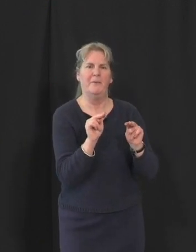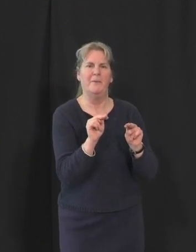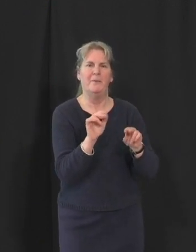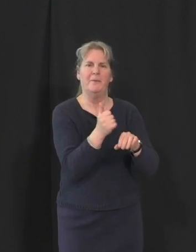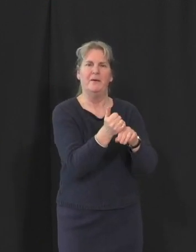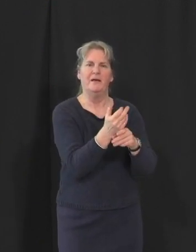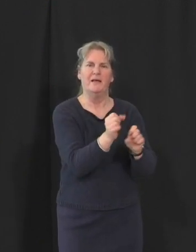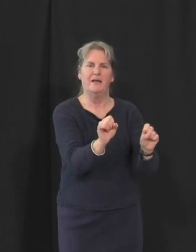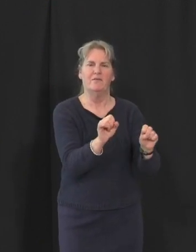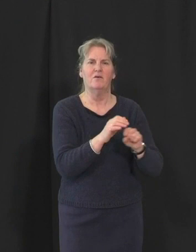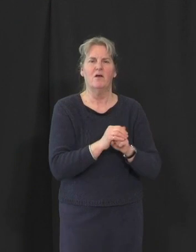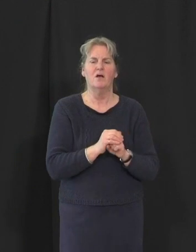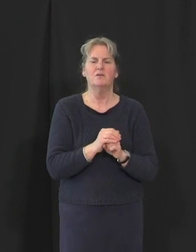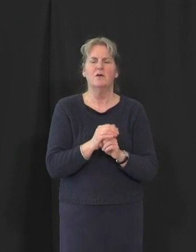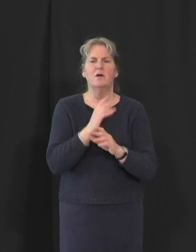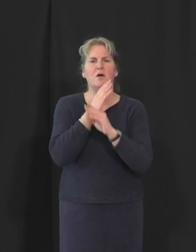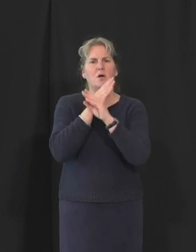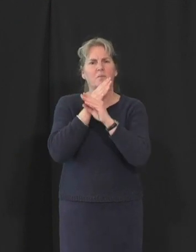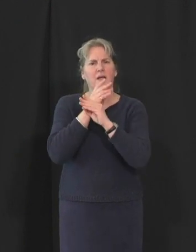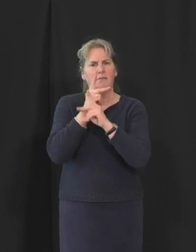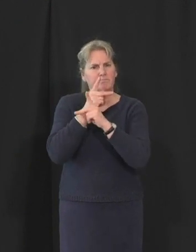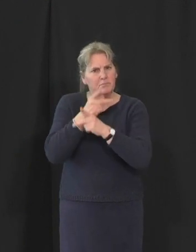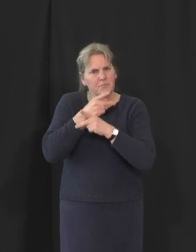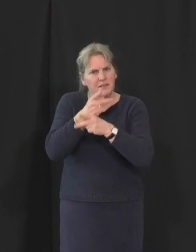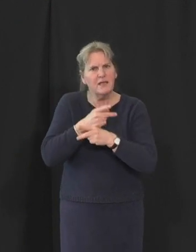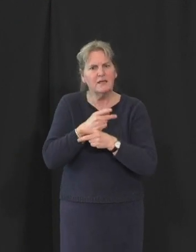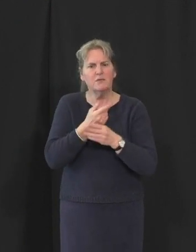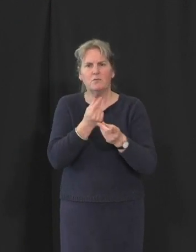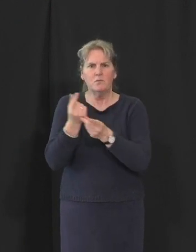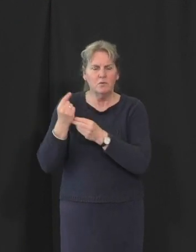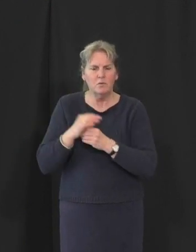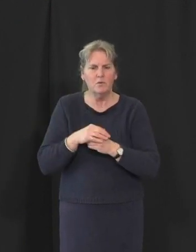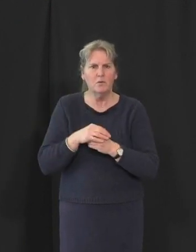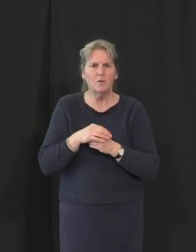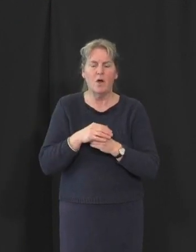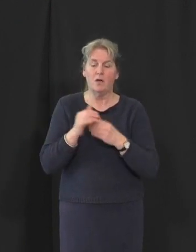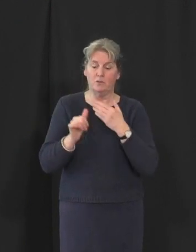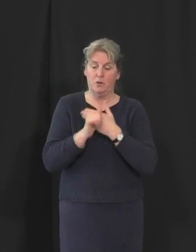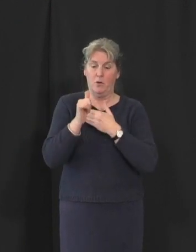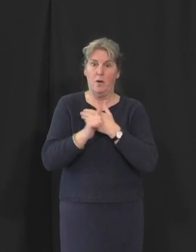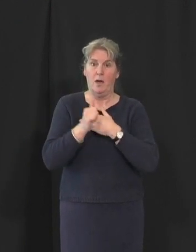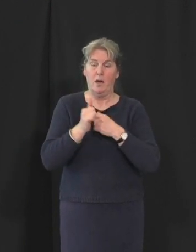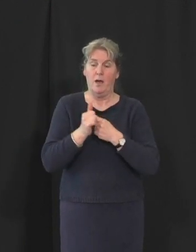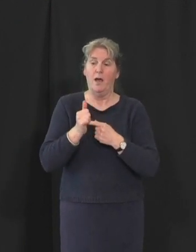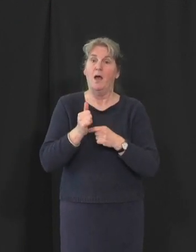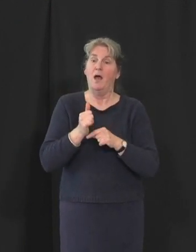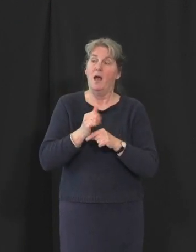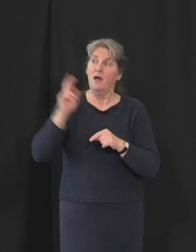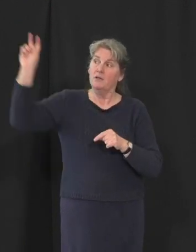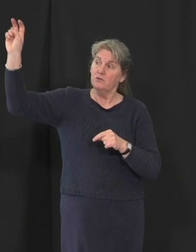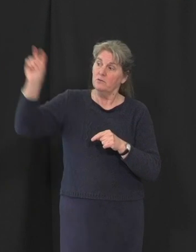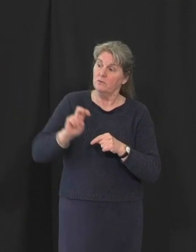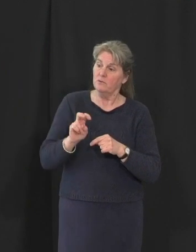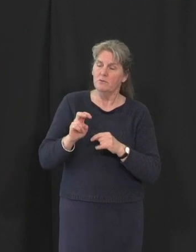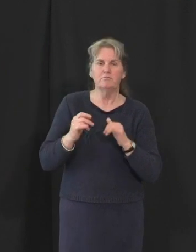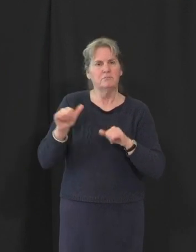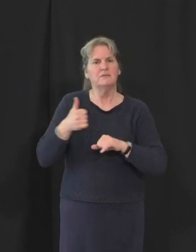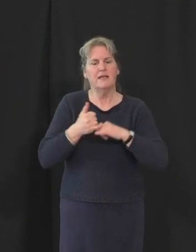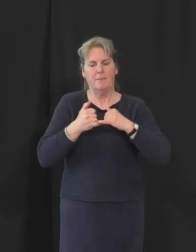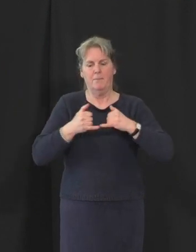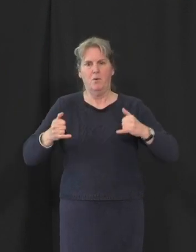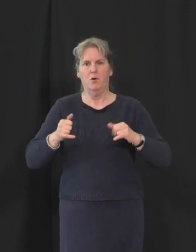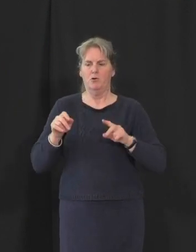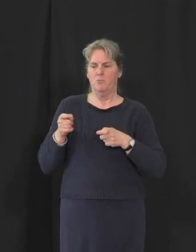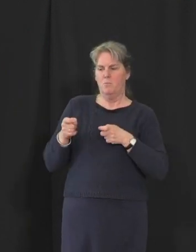workplace preventive measures are established, that the risk of imported cases is managed through border measures,